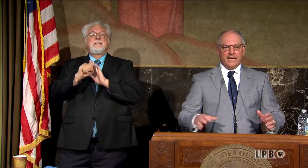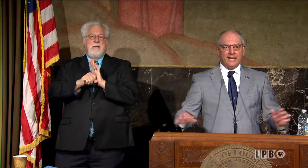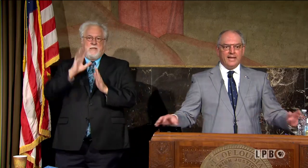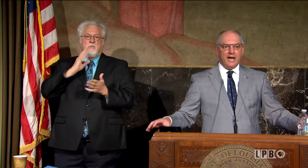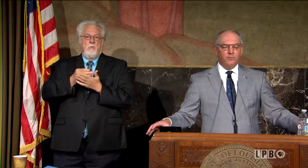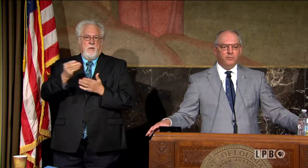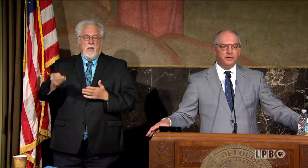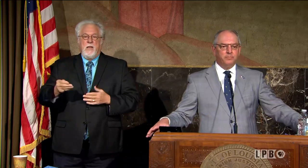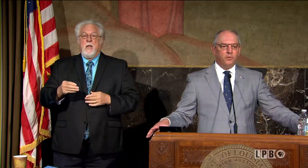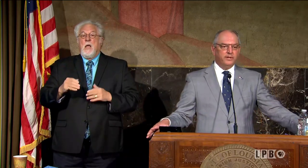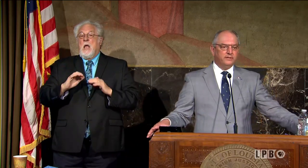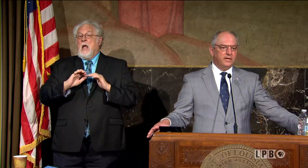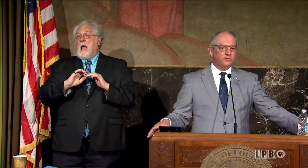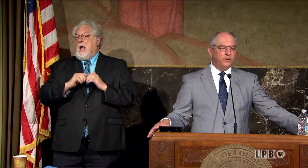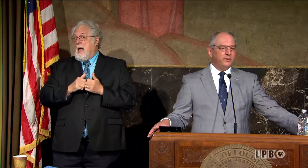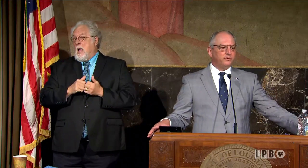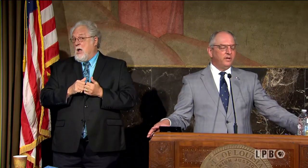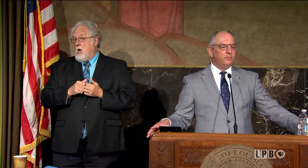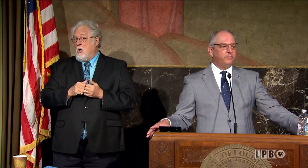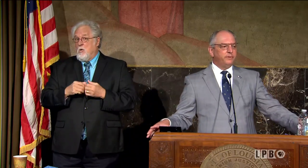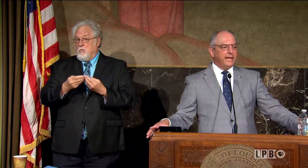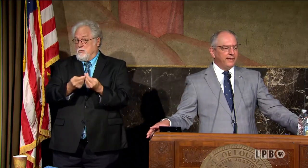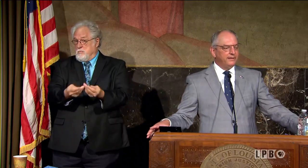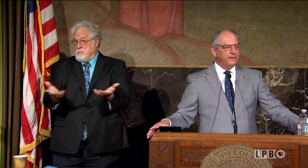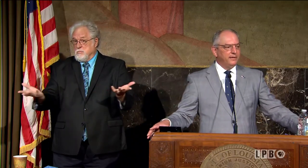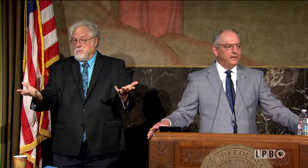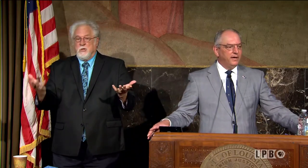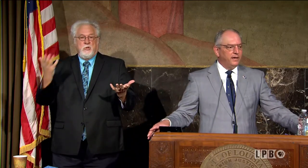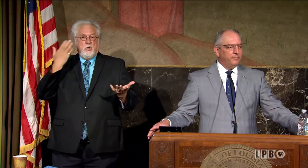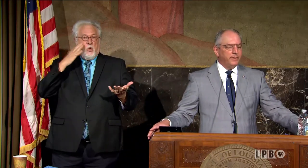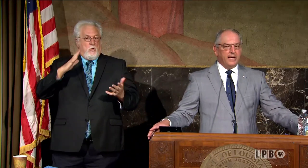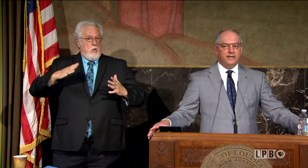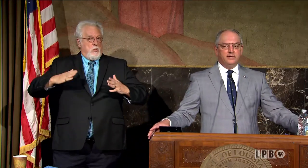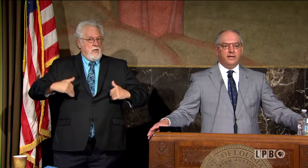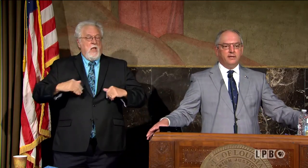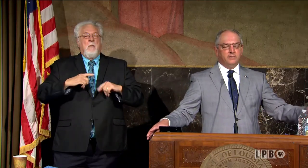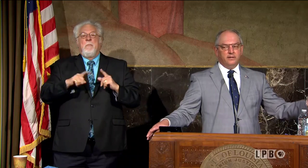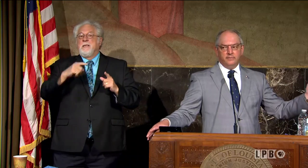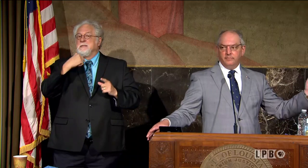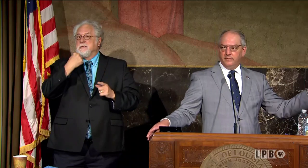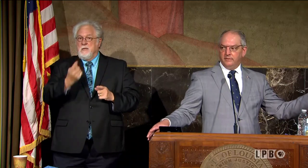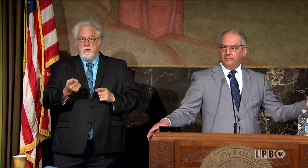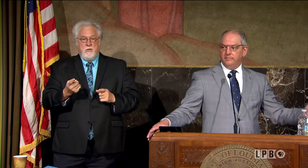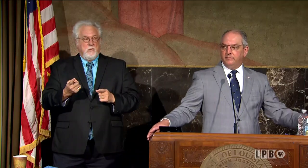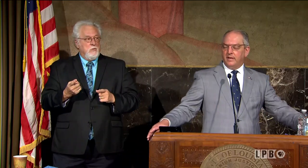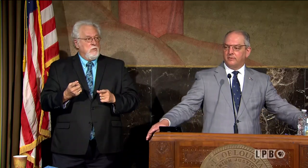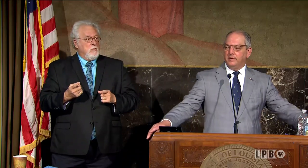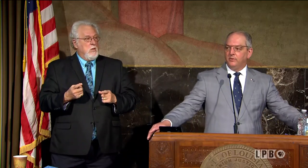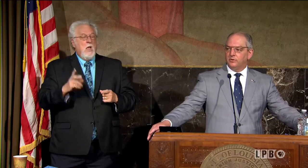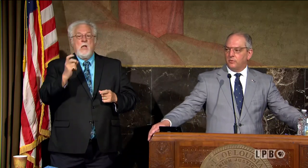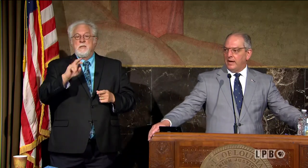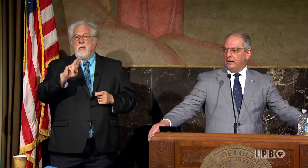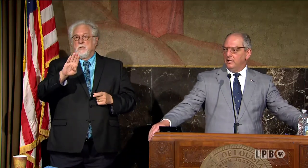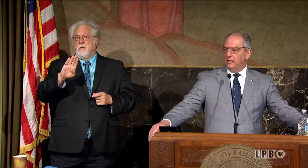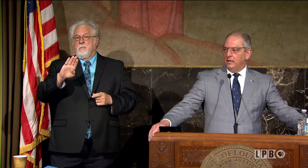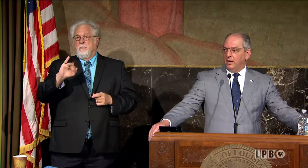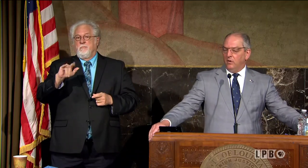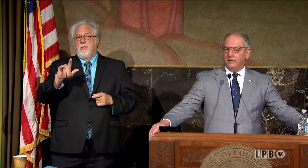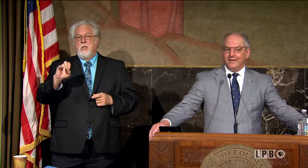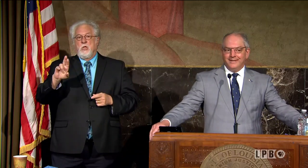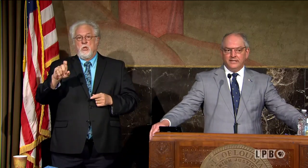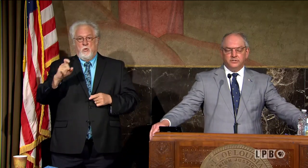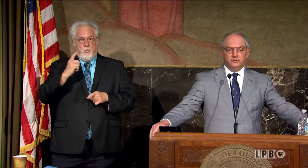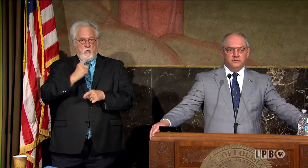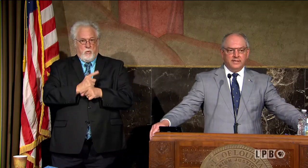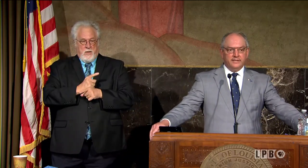Now, exactly how we will deploy these tests, we don't know yet, but I can tell you Dr. BU was right.